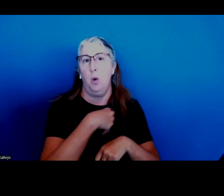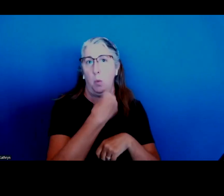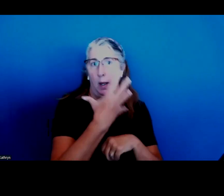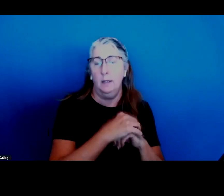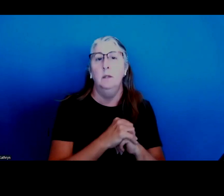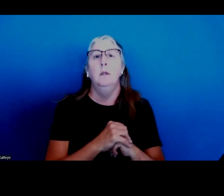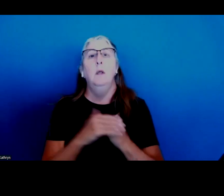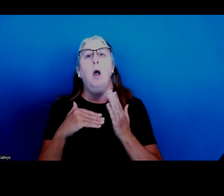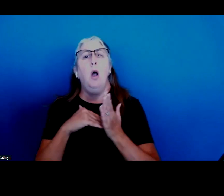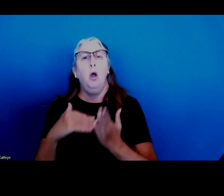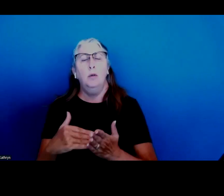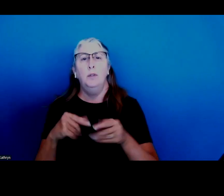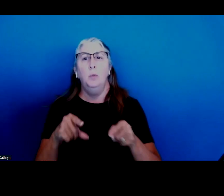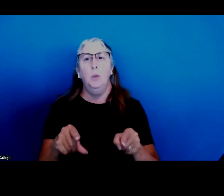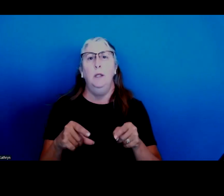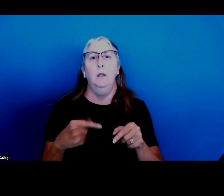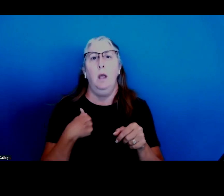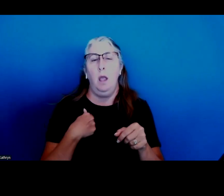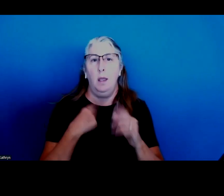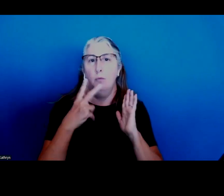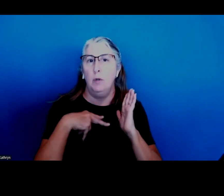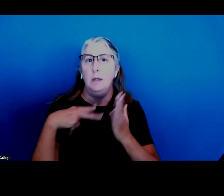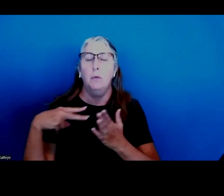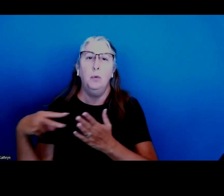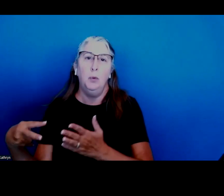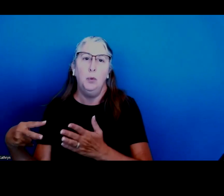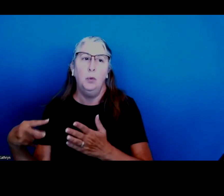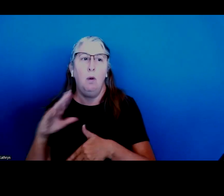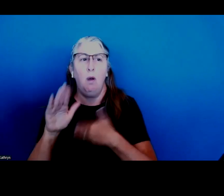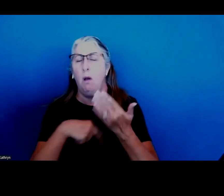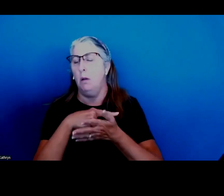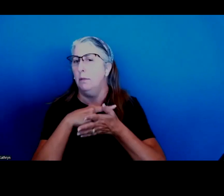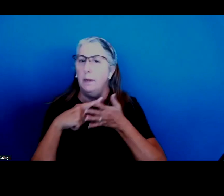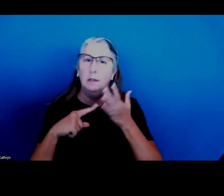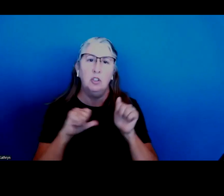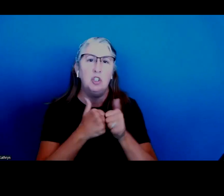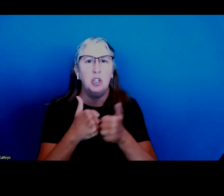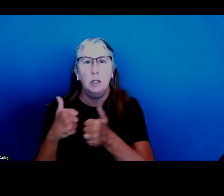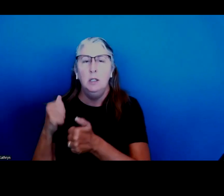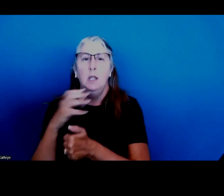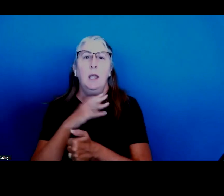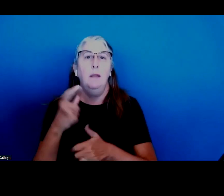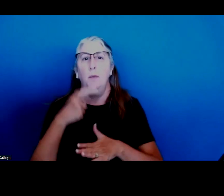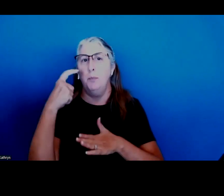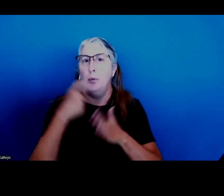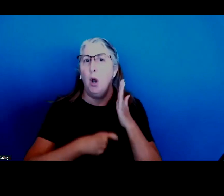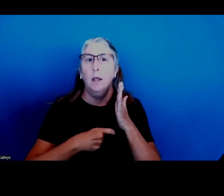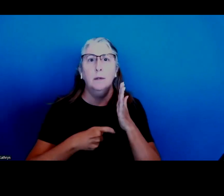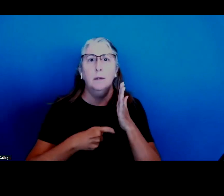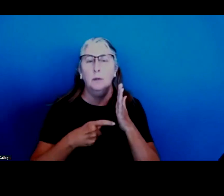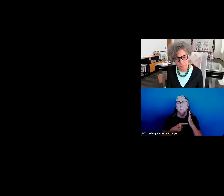I often, when I read through all of these challenges and the price that's paid